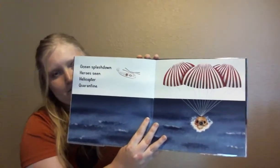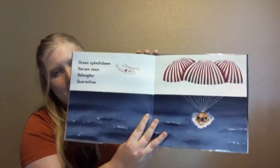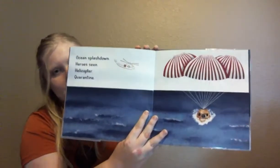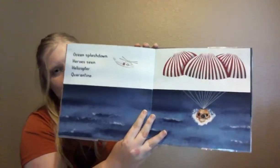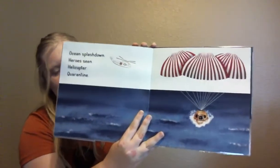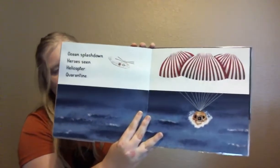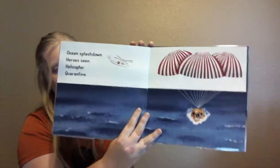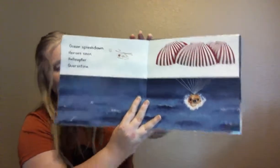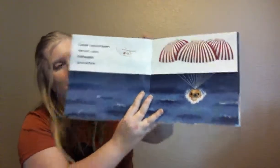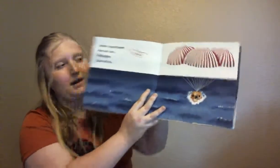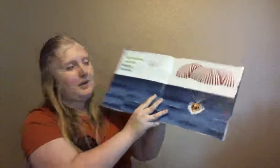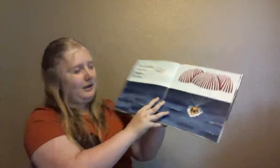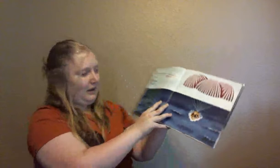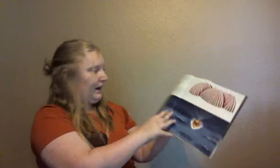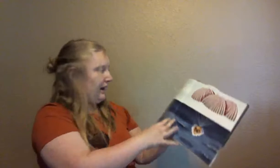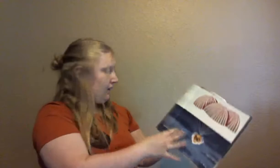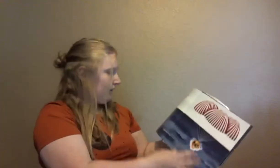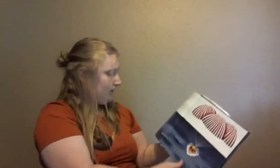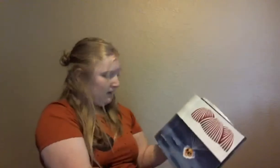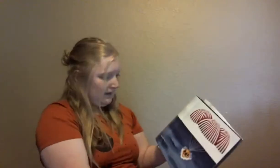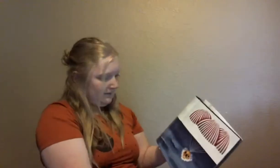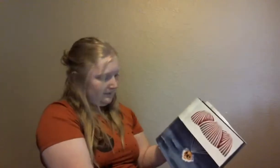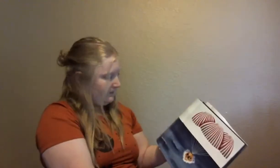That's a word we know pretty well right now, isn't it?